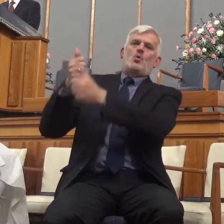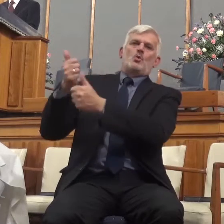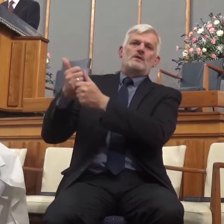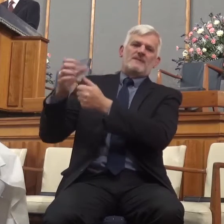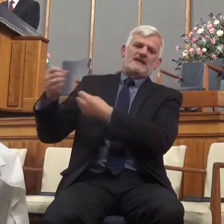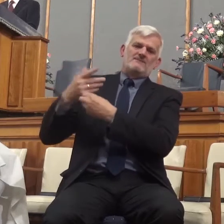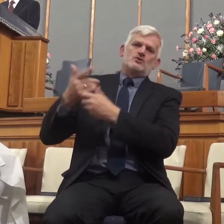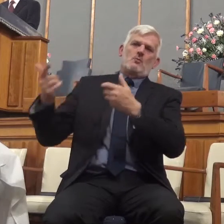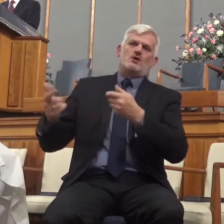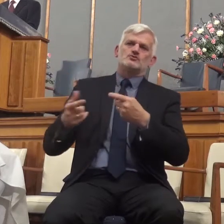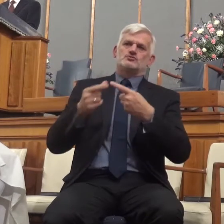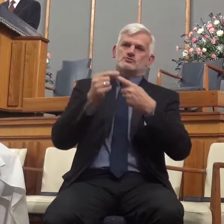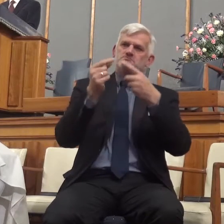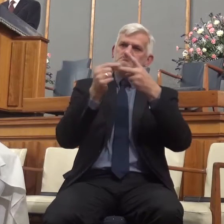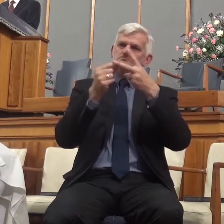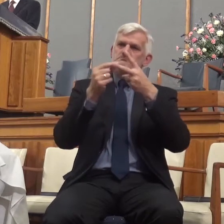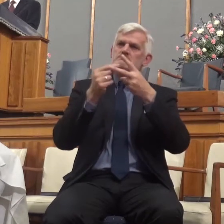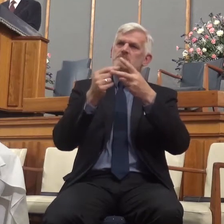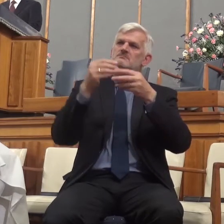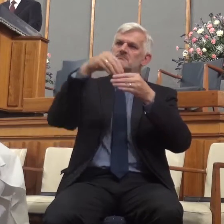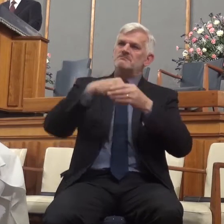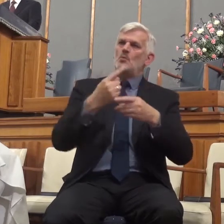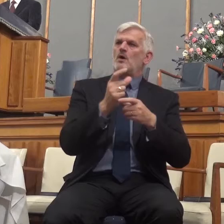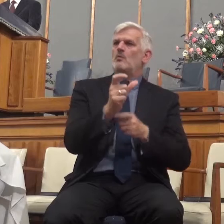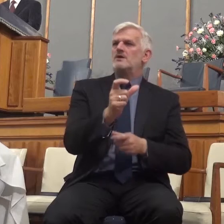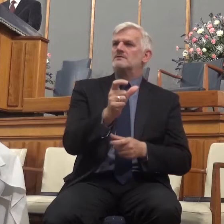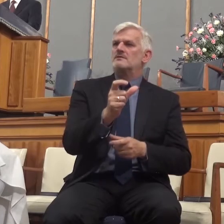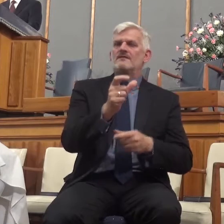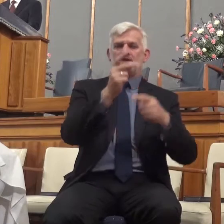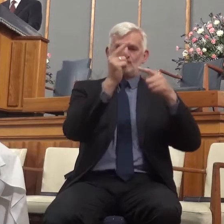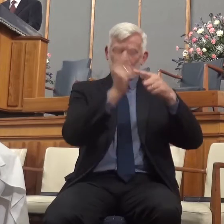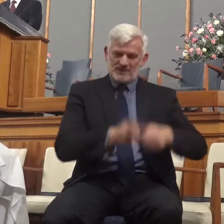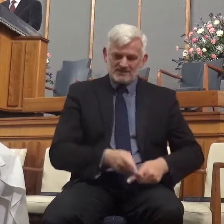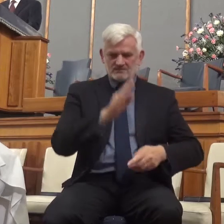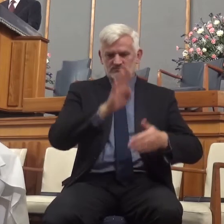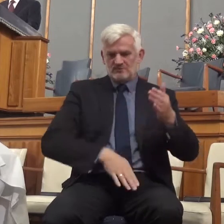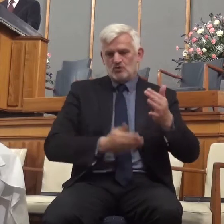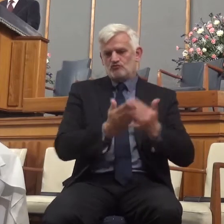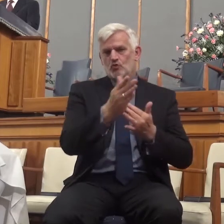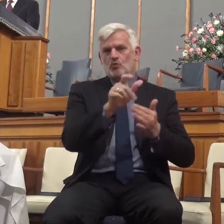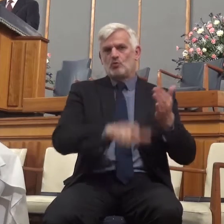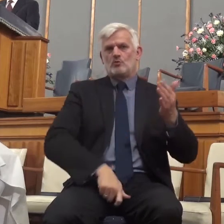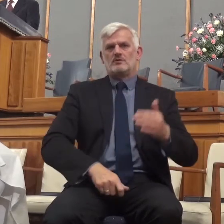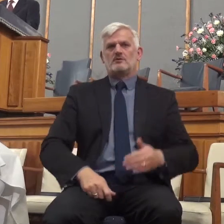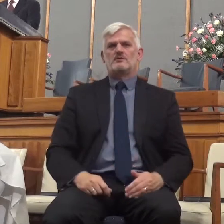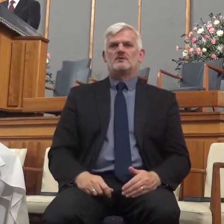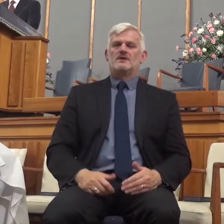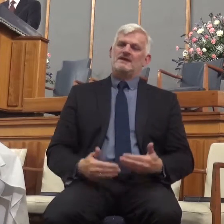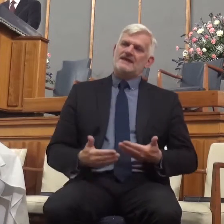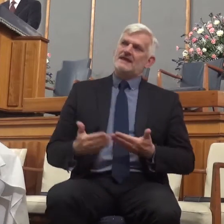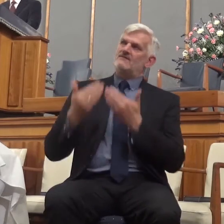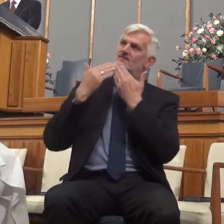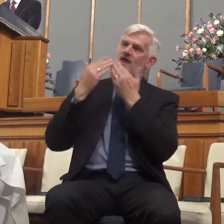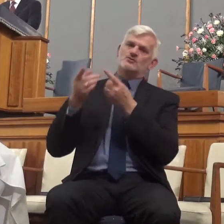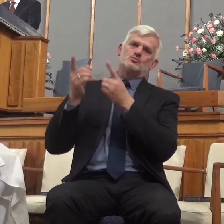is the exhortation, and it repeats continuously through the psalm. Give thanks unto